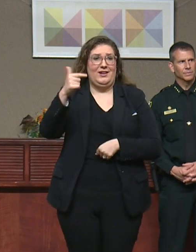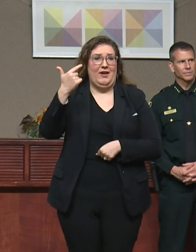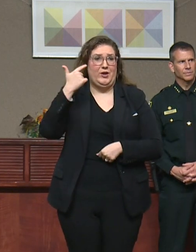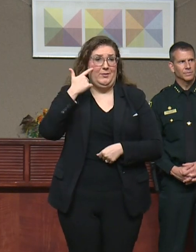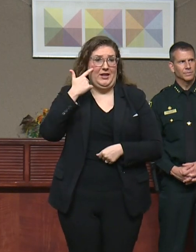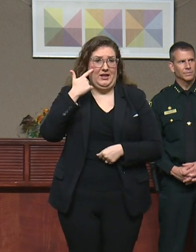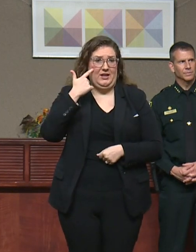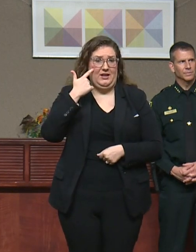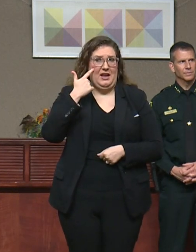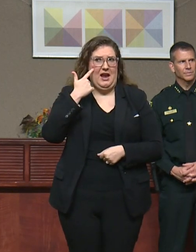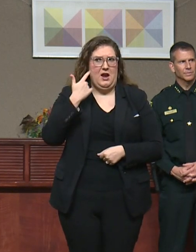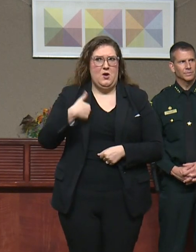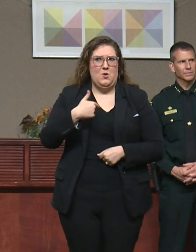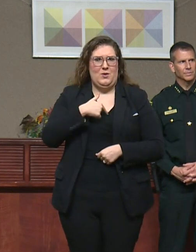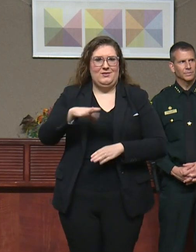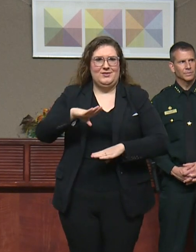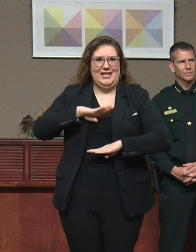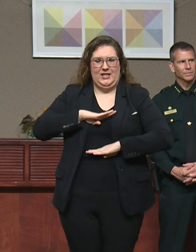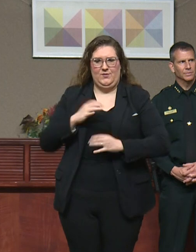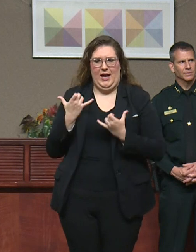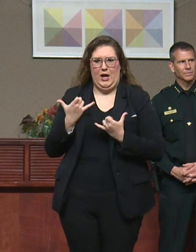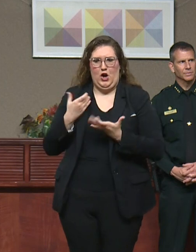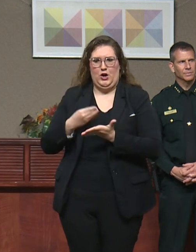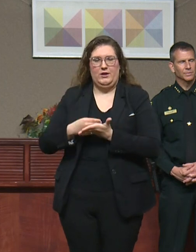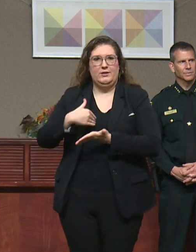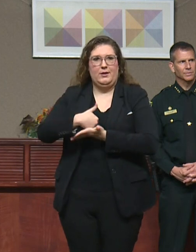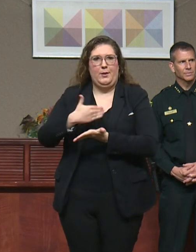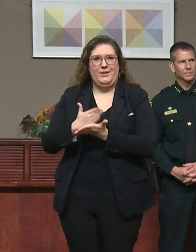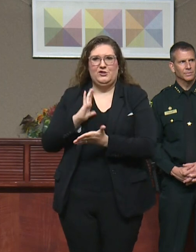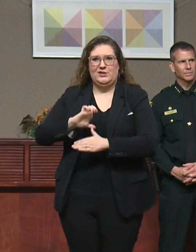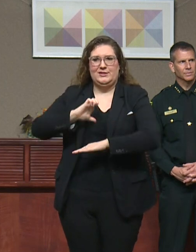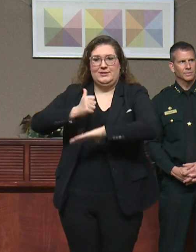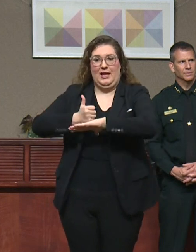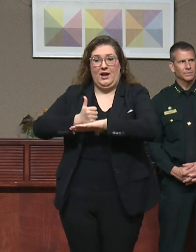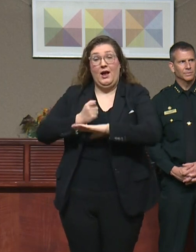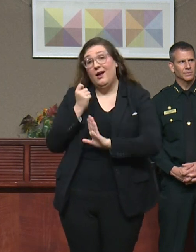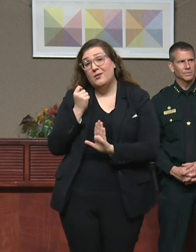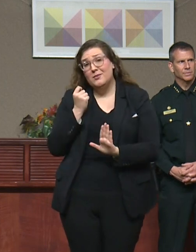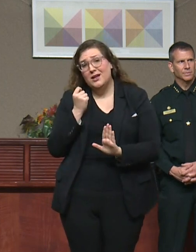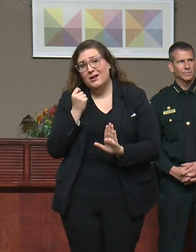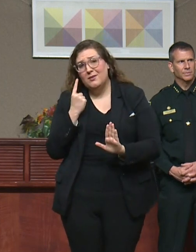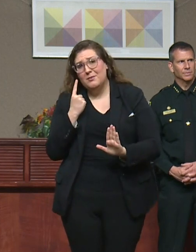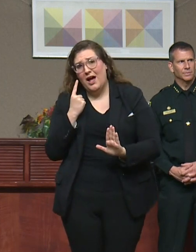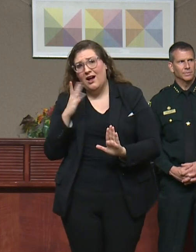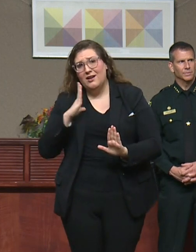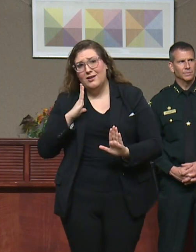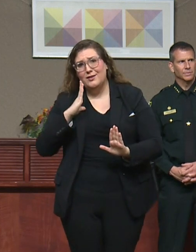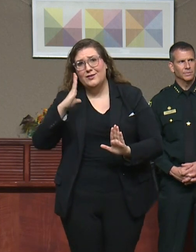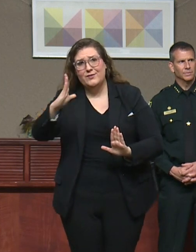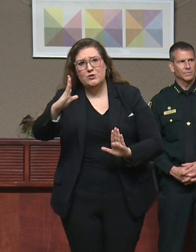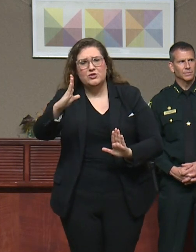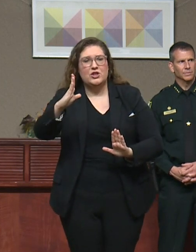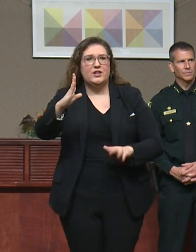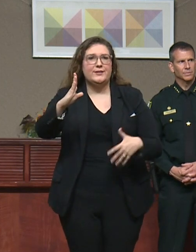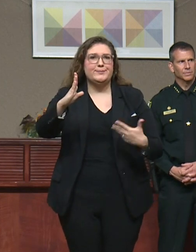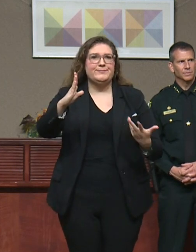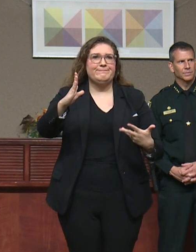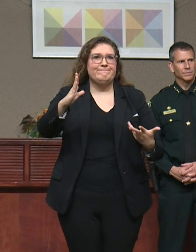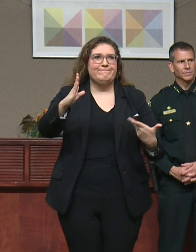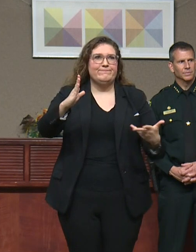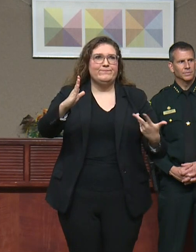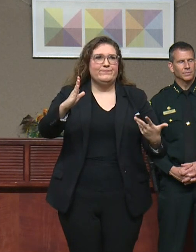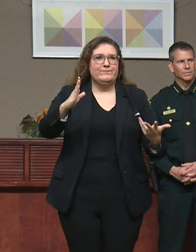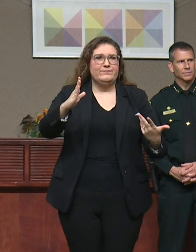of our current budget. However, moving forward, there's no question that